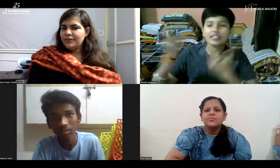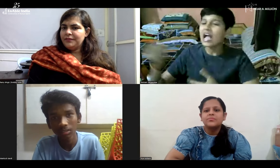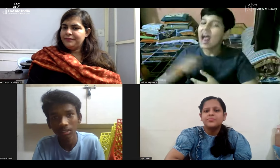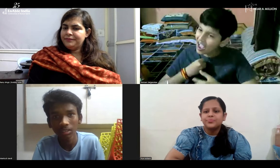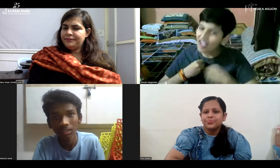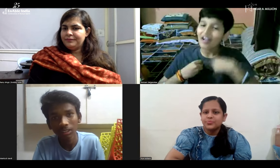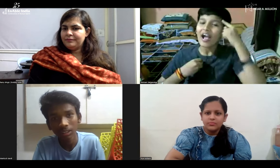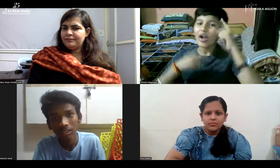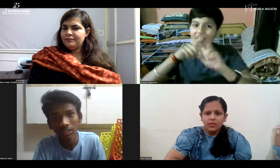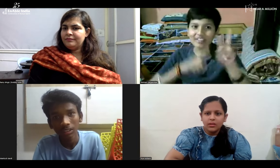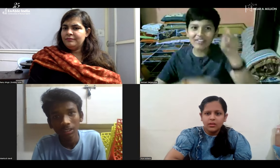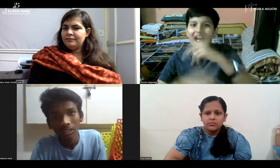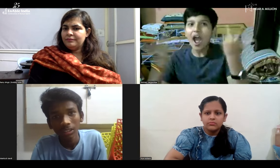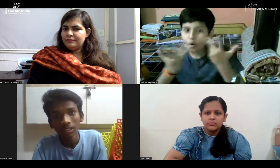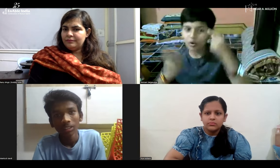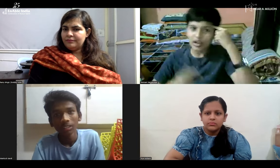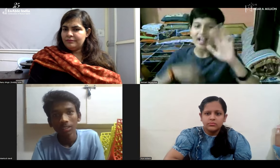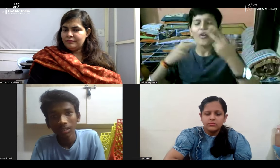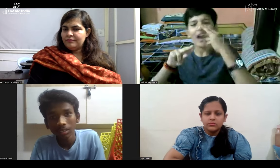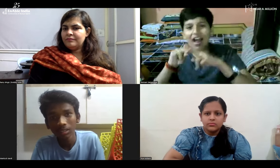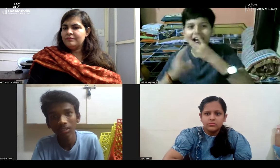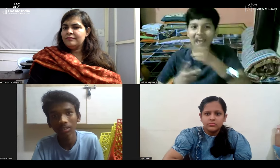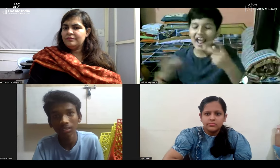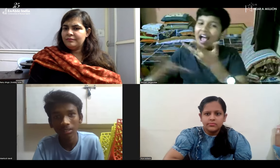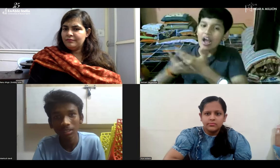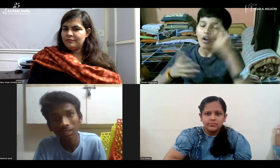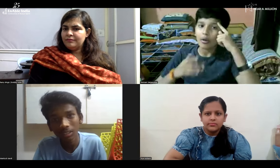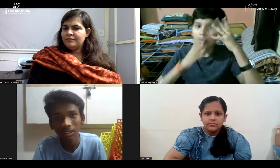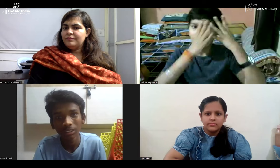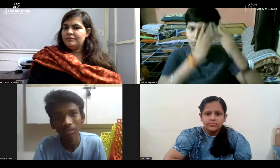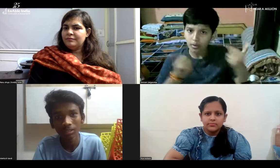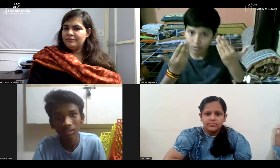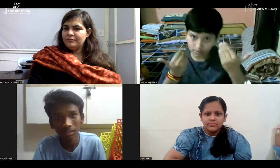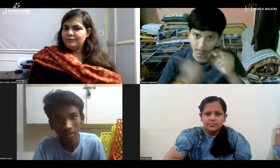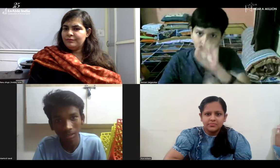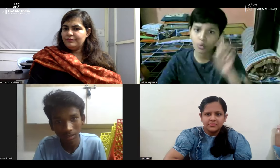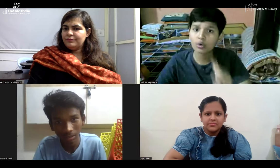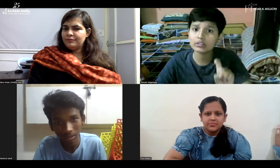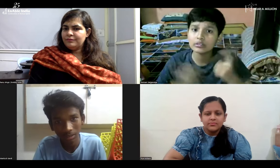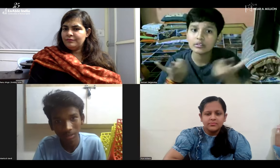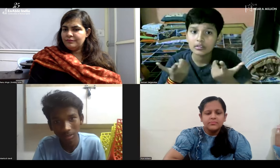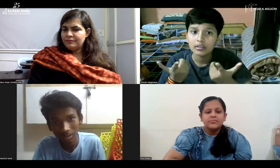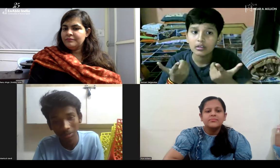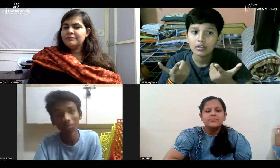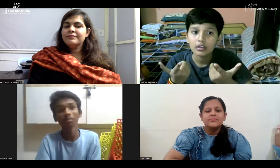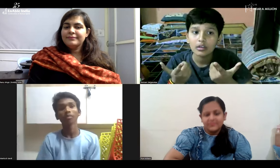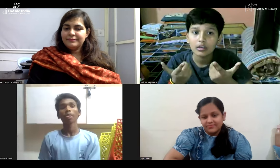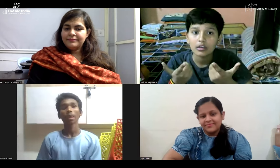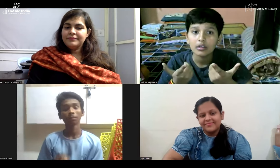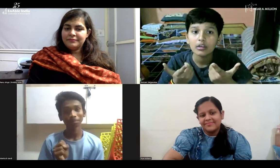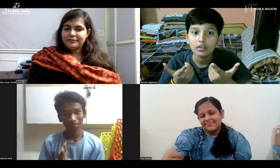be a balance of everything, like having fun, going out and studying. So